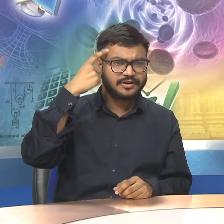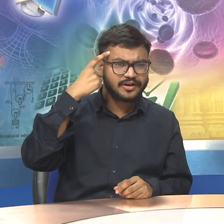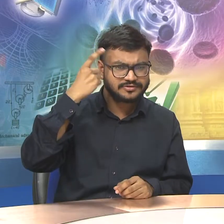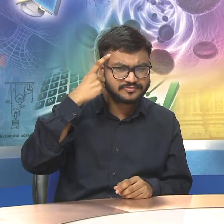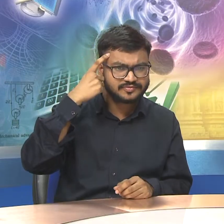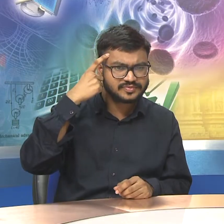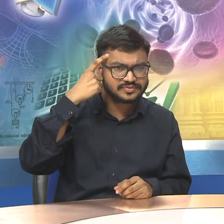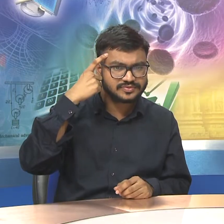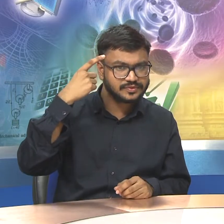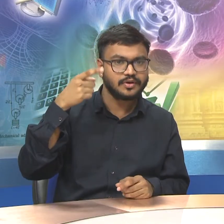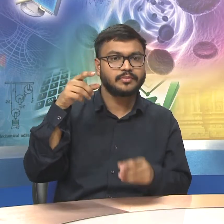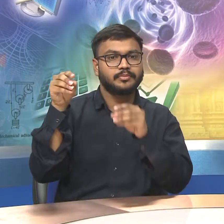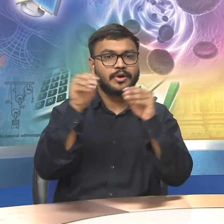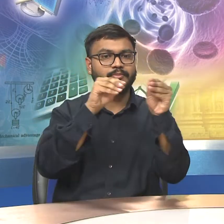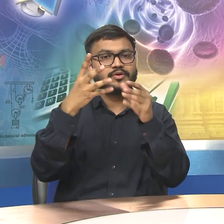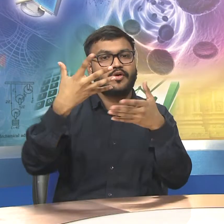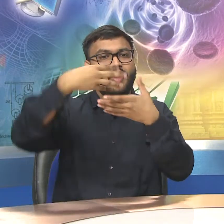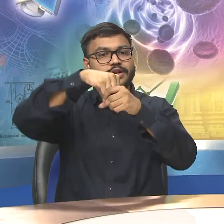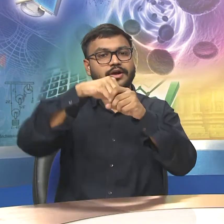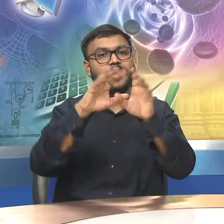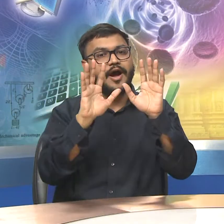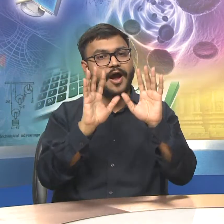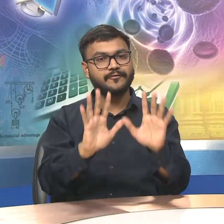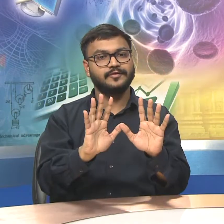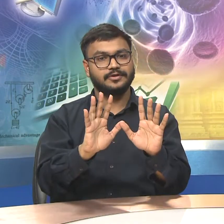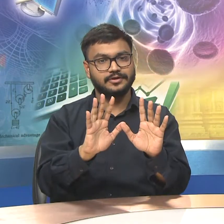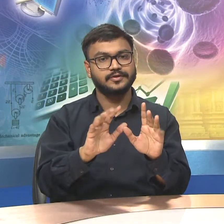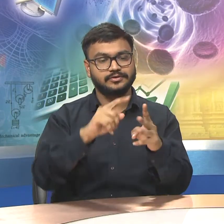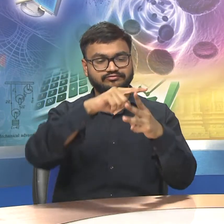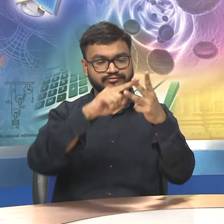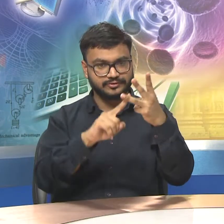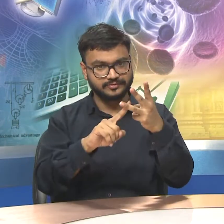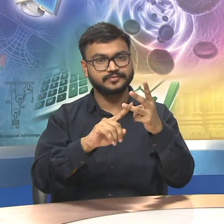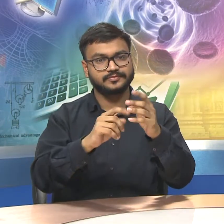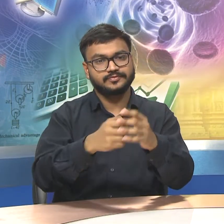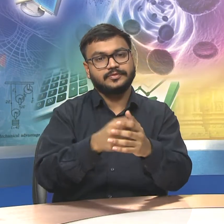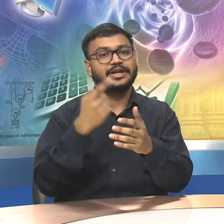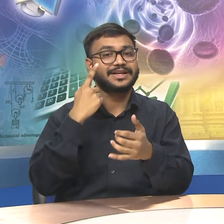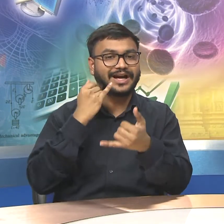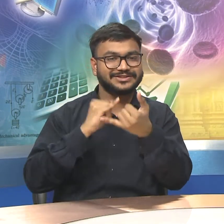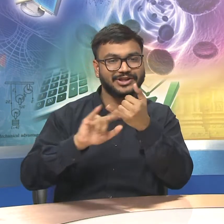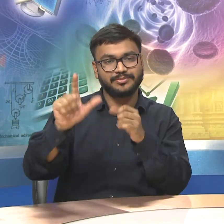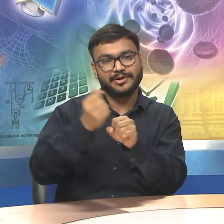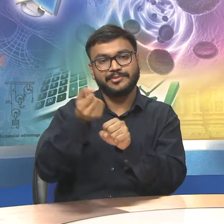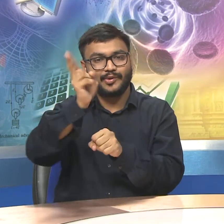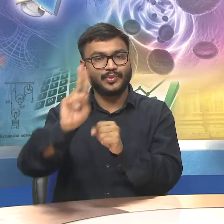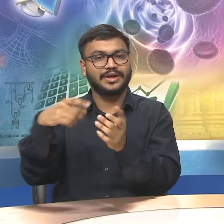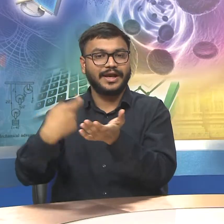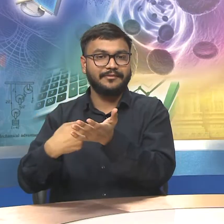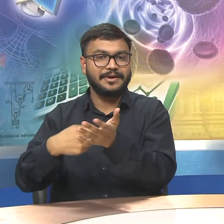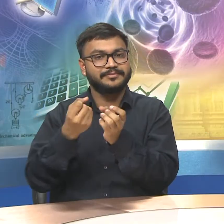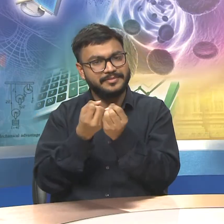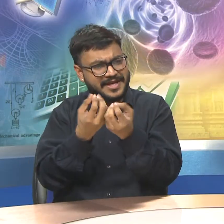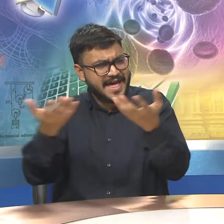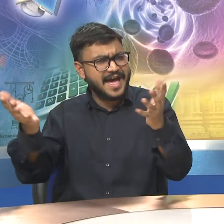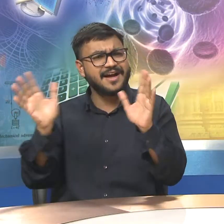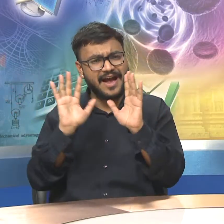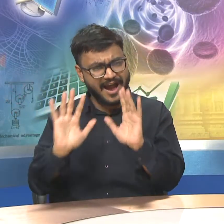Movement. Tap or touch the forehead tightly with the index finger. These all components